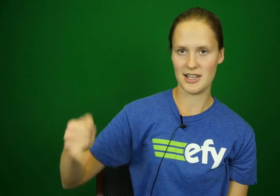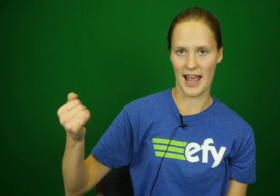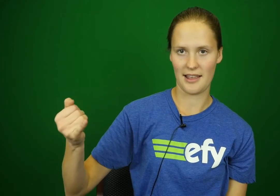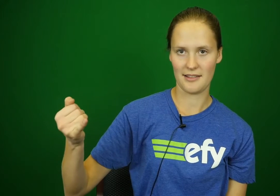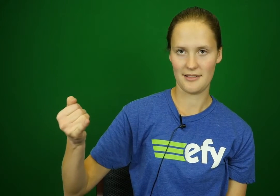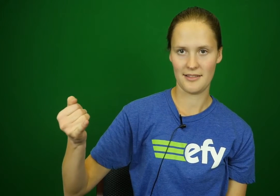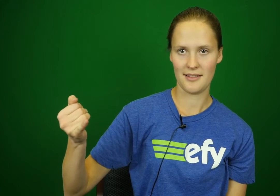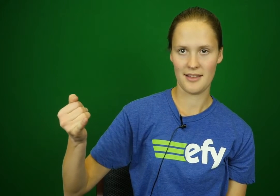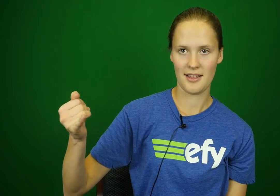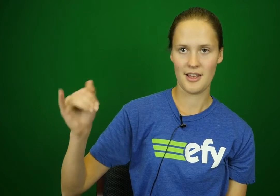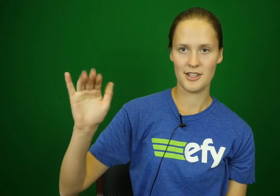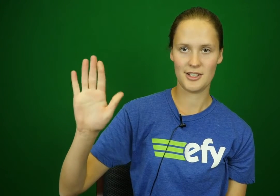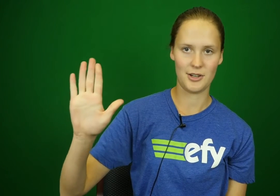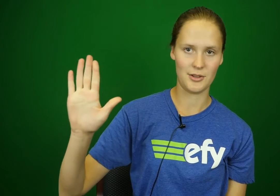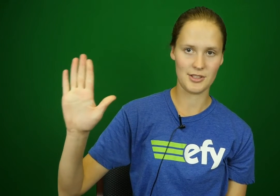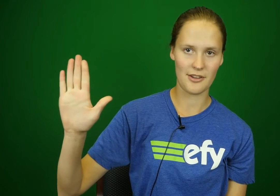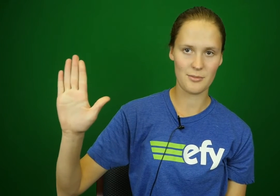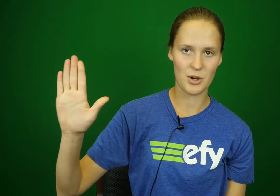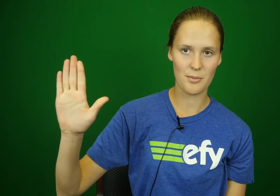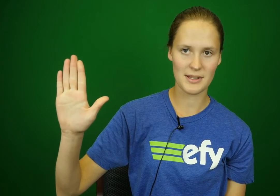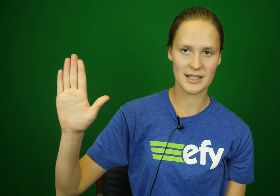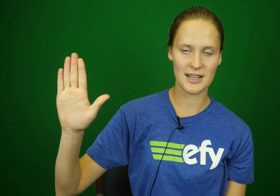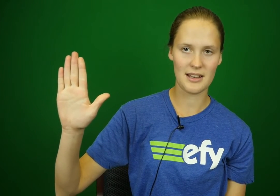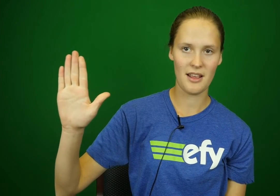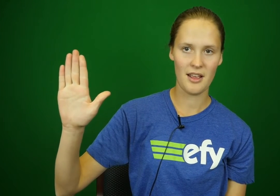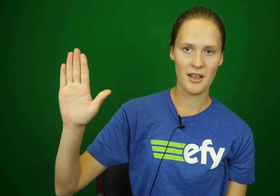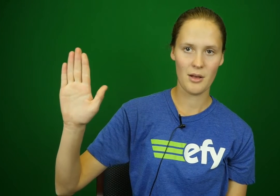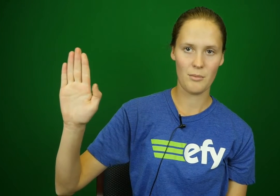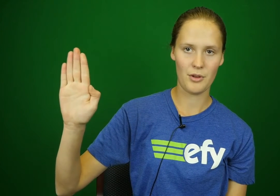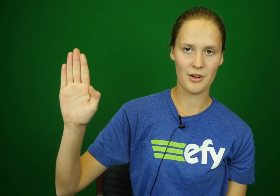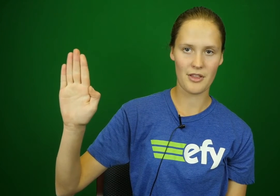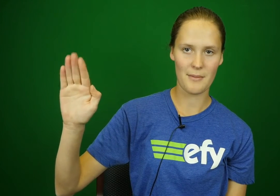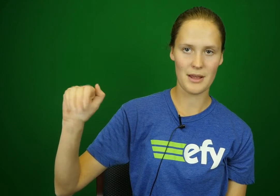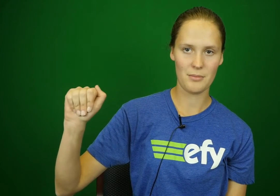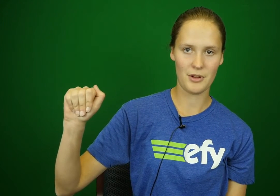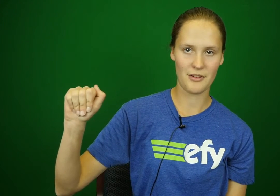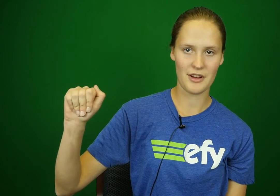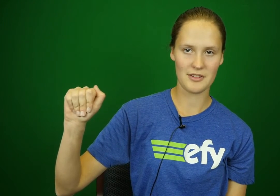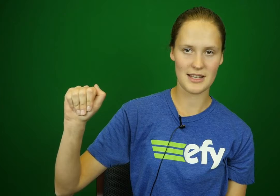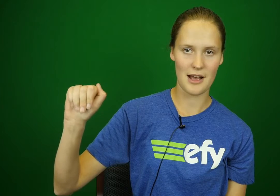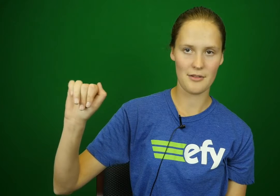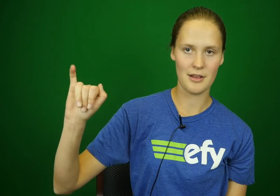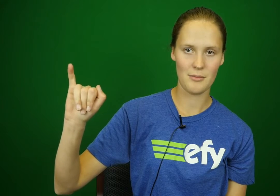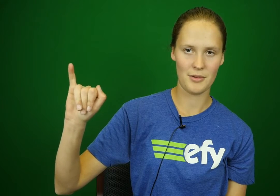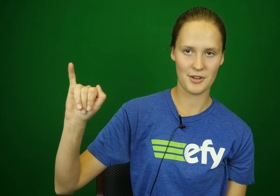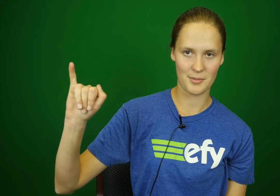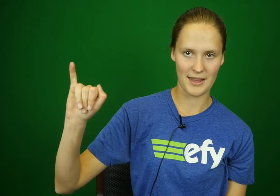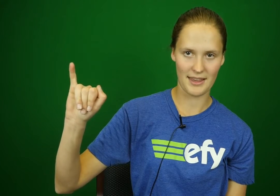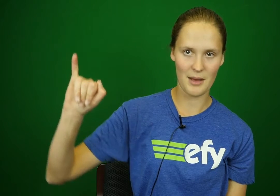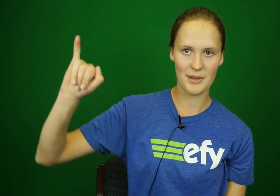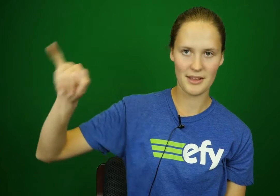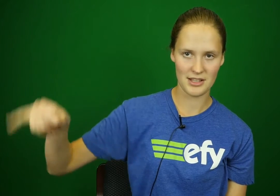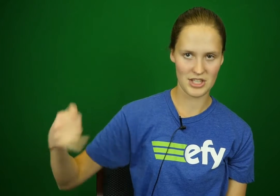J. So you'll start from an open position, pull your thumb in, pull your fingers down, pull your pinky up,